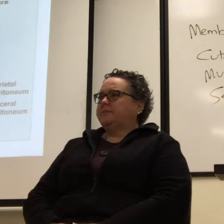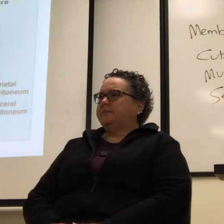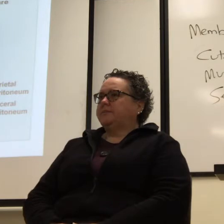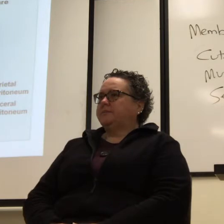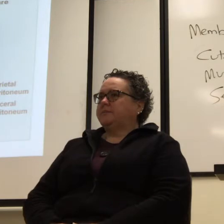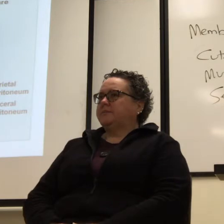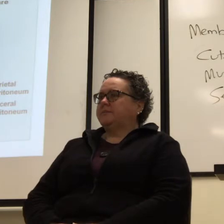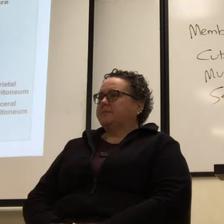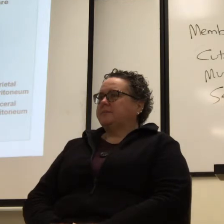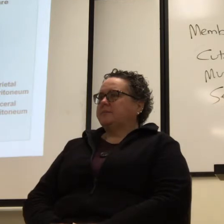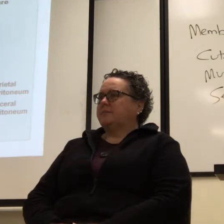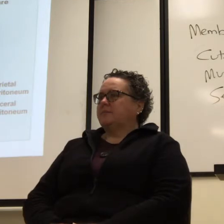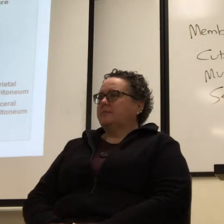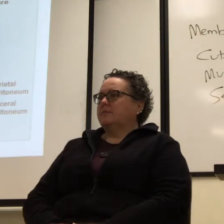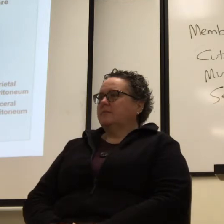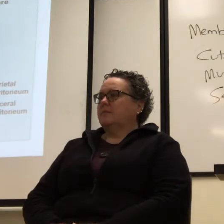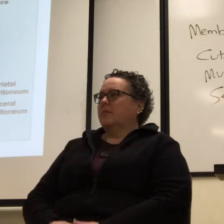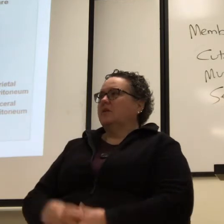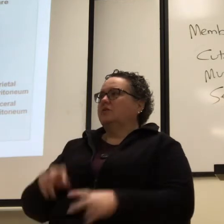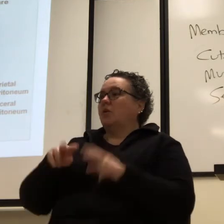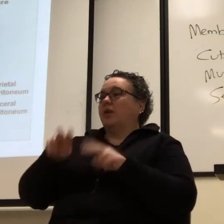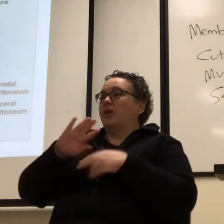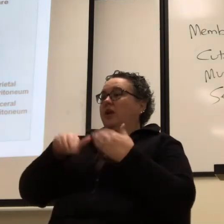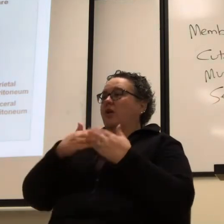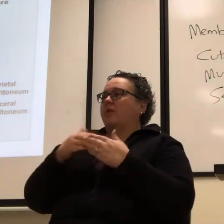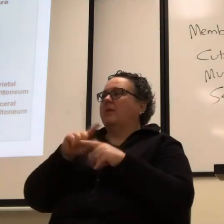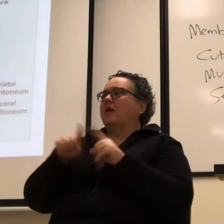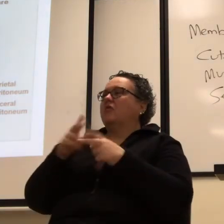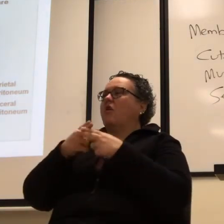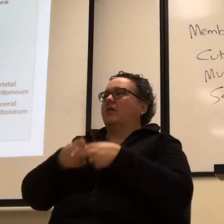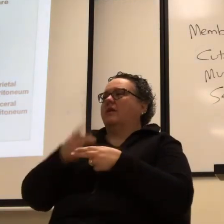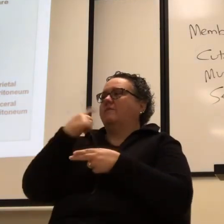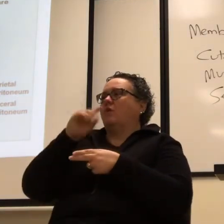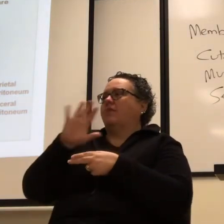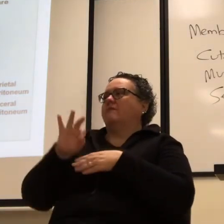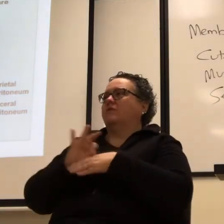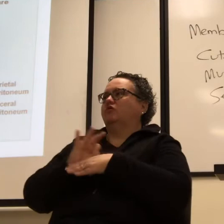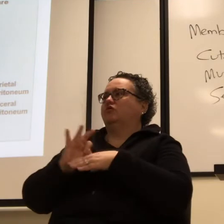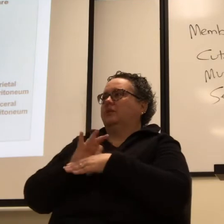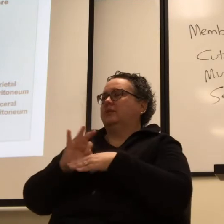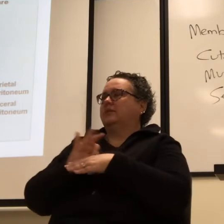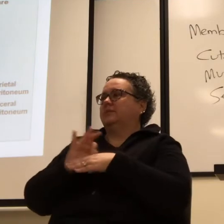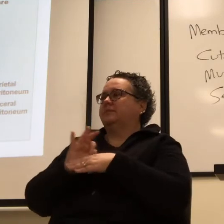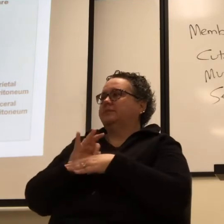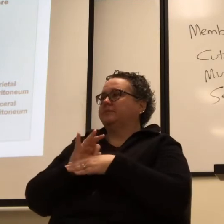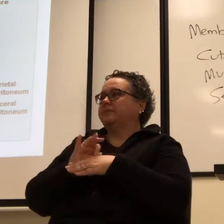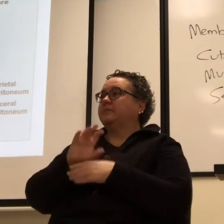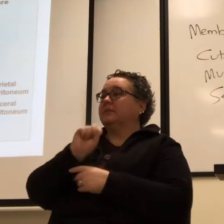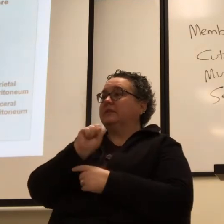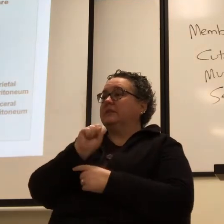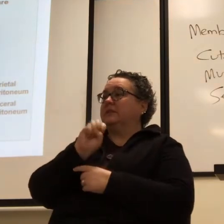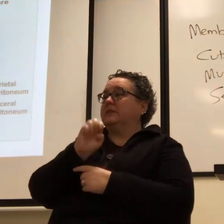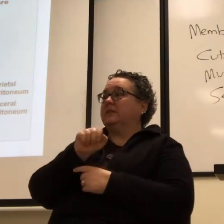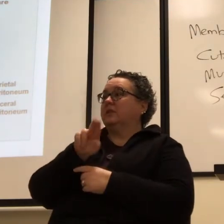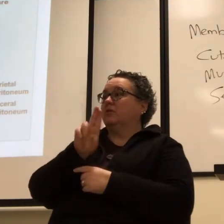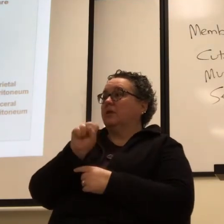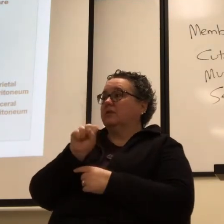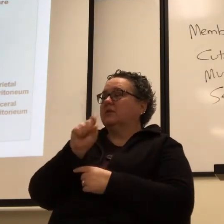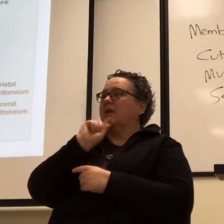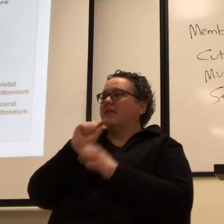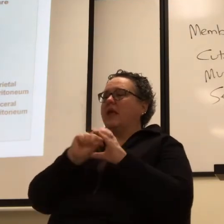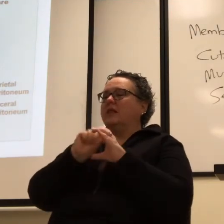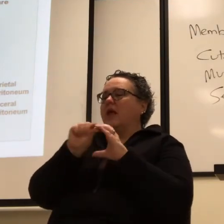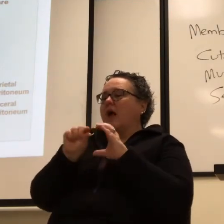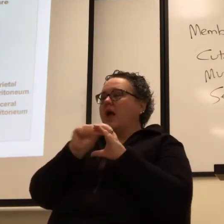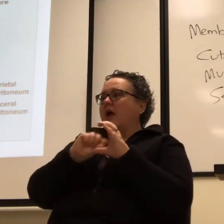So we looked at all this, we're just calling them what their function is. And the serous membranes, they line body cavities, they surround major